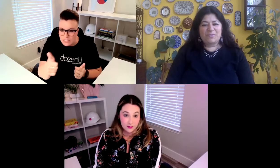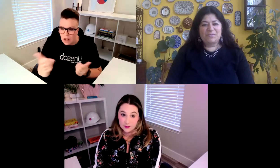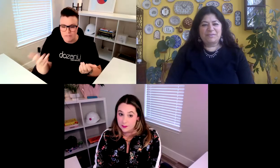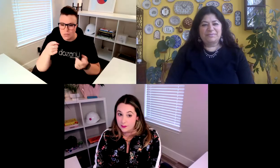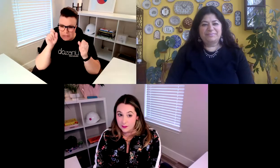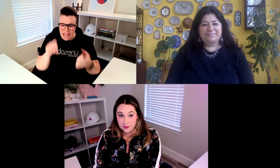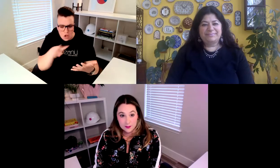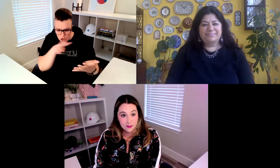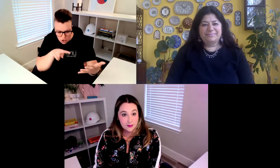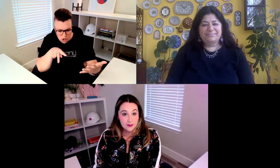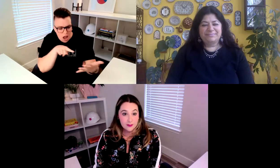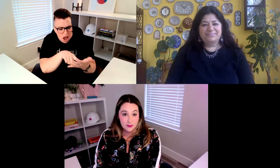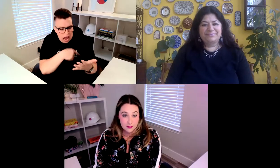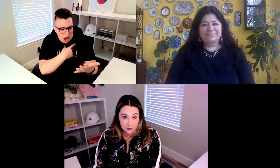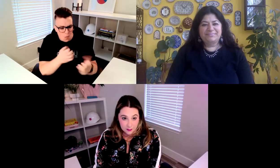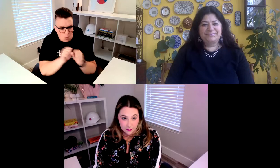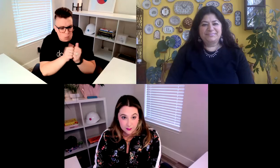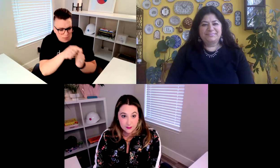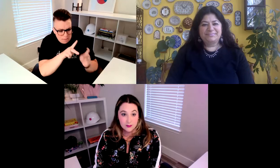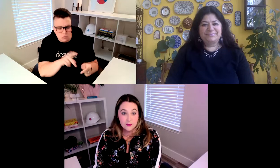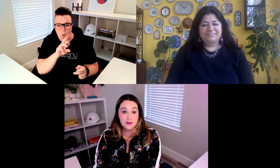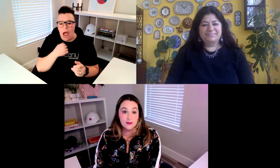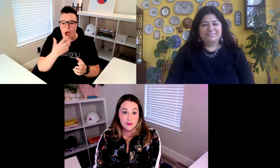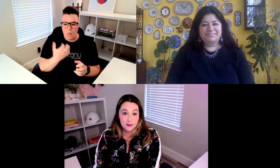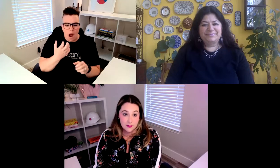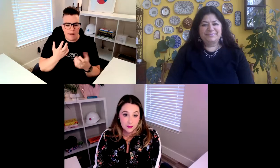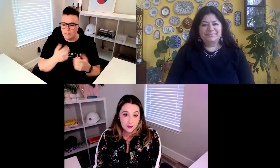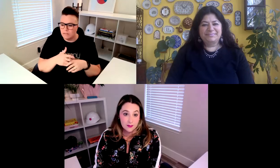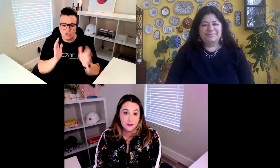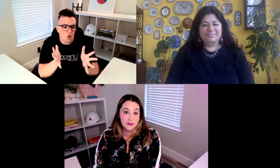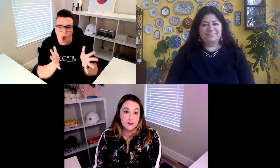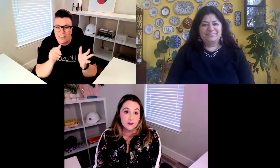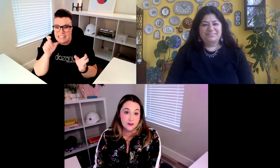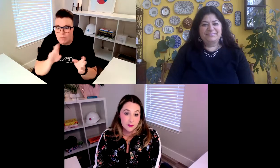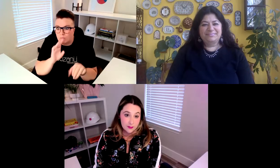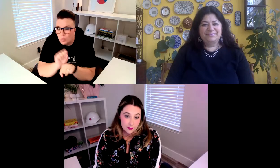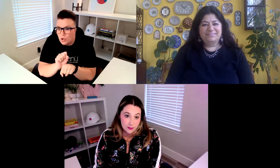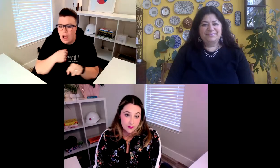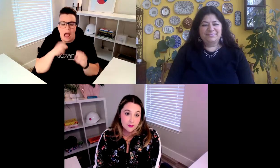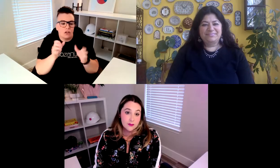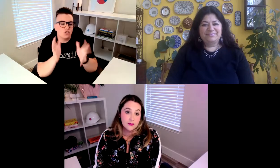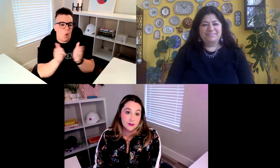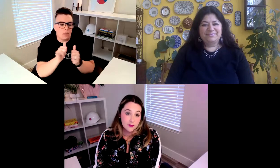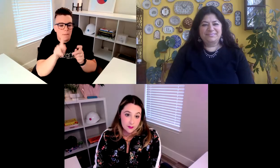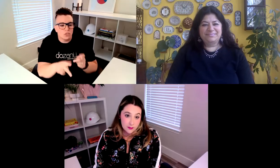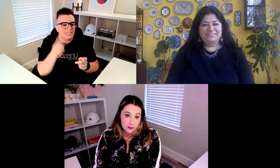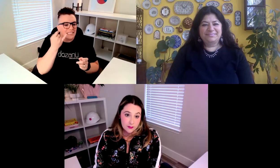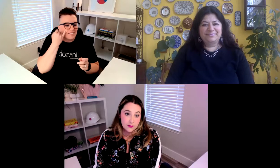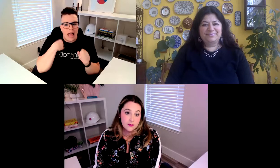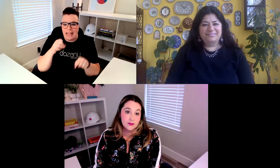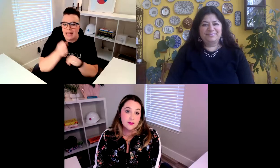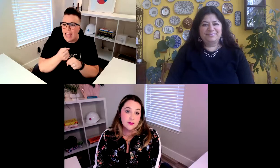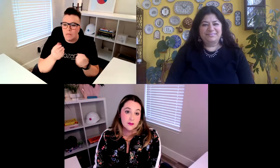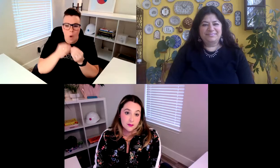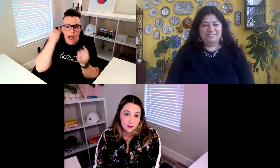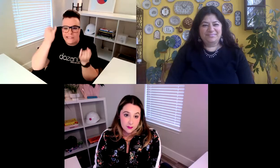alone. You don't have to do everything by yourself. That's part of the breakthrough I had. I don't have to do everything myself. If you want to talk to someone, you